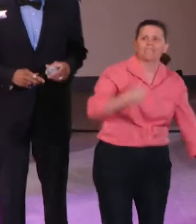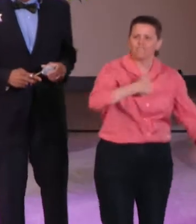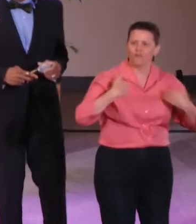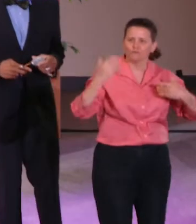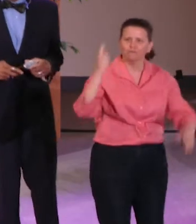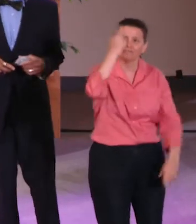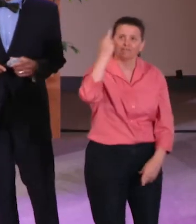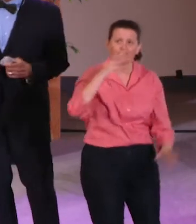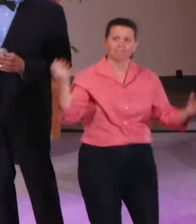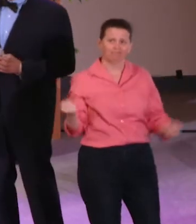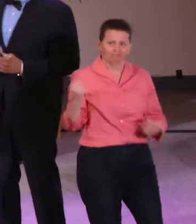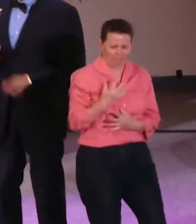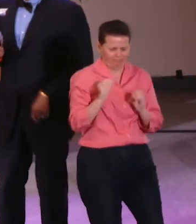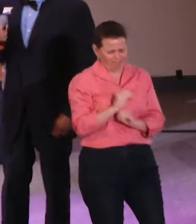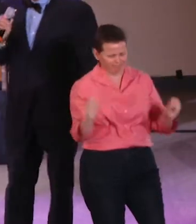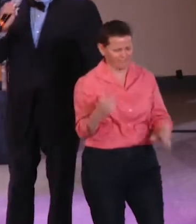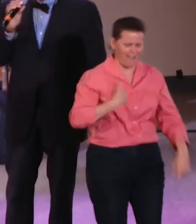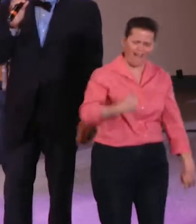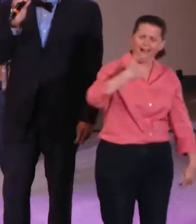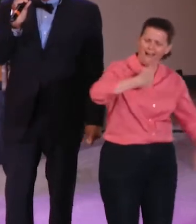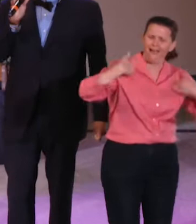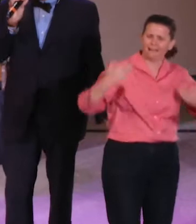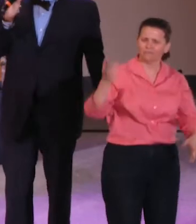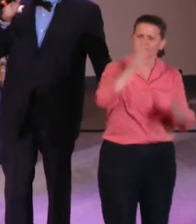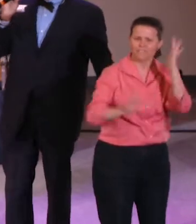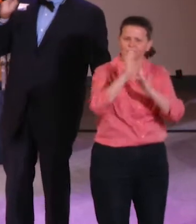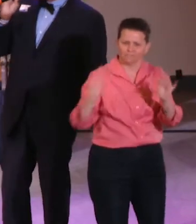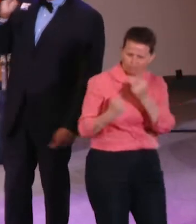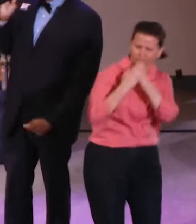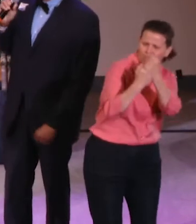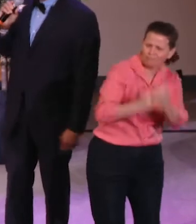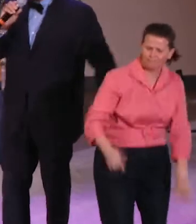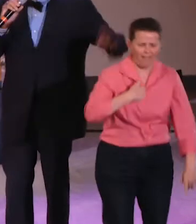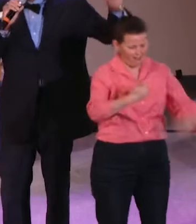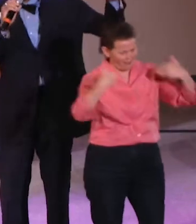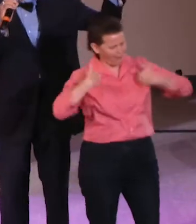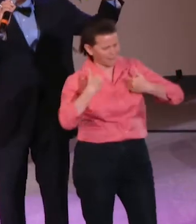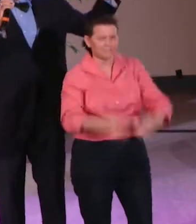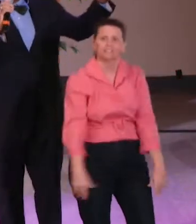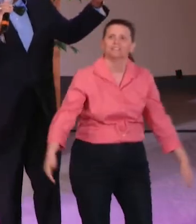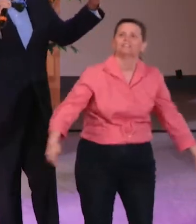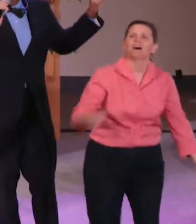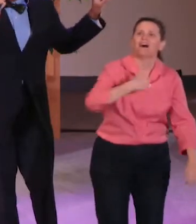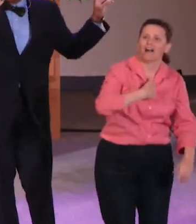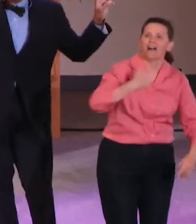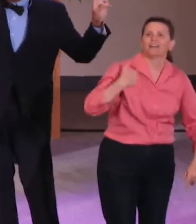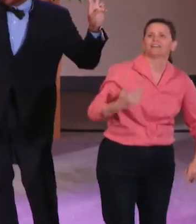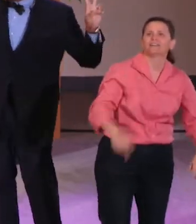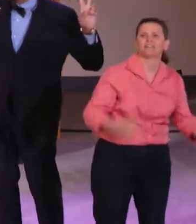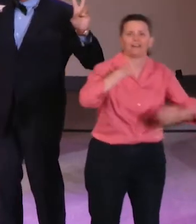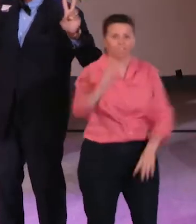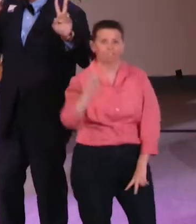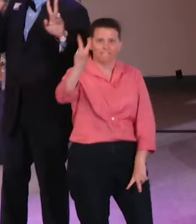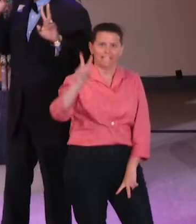V-I-C-T-O-R-Y. I got no reason to fear. I got Jesus on my side. I got that. Hey. I got that. Visa. I got that.